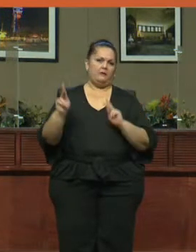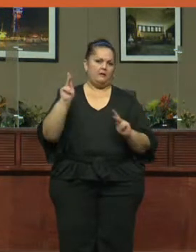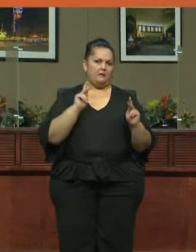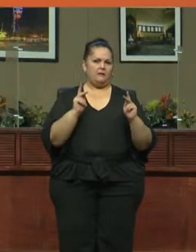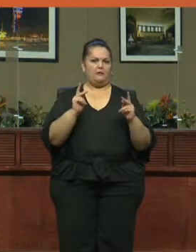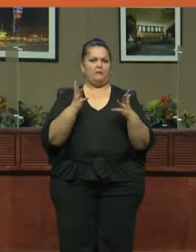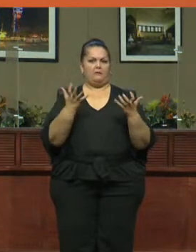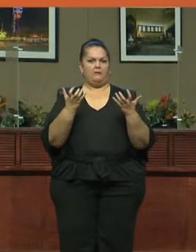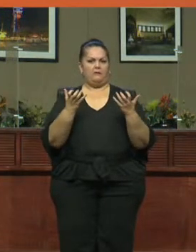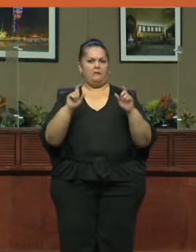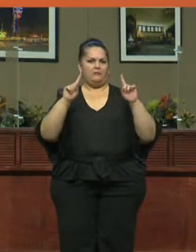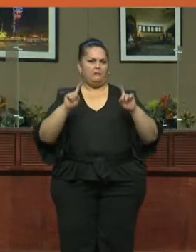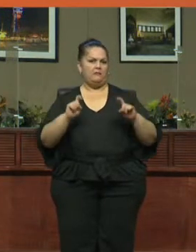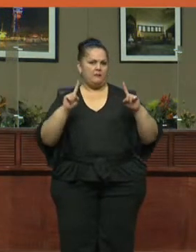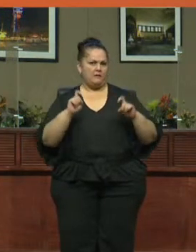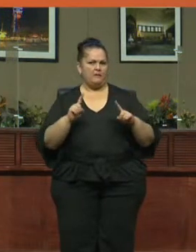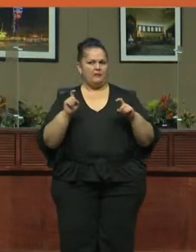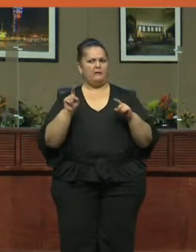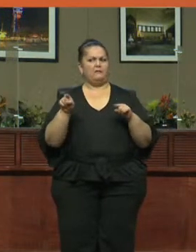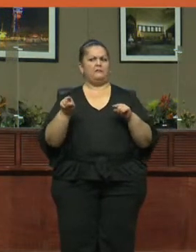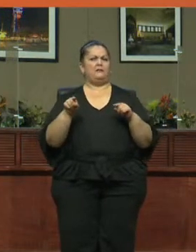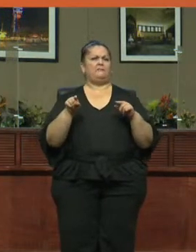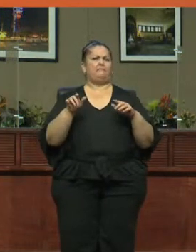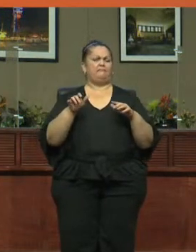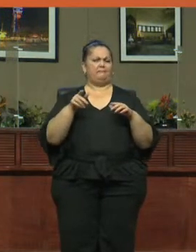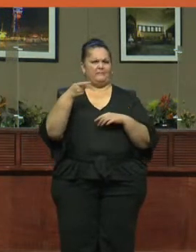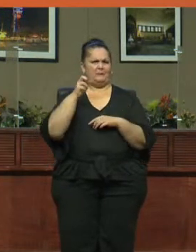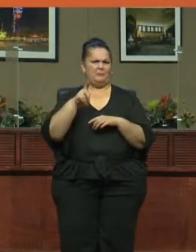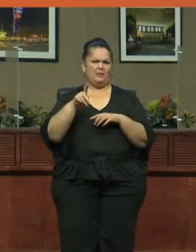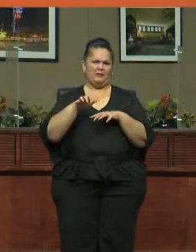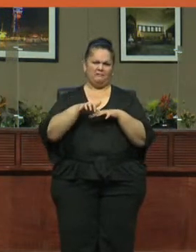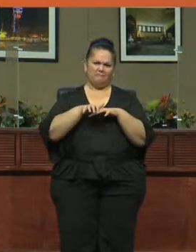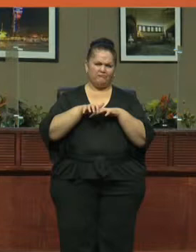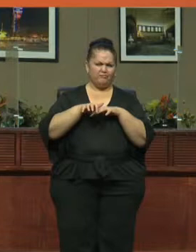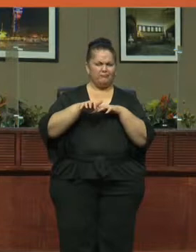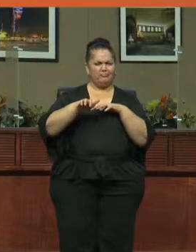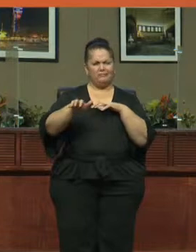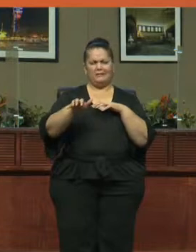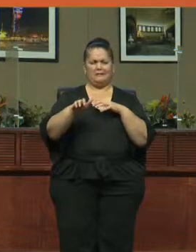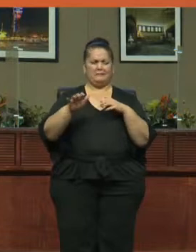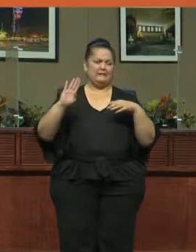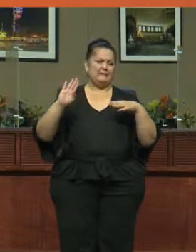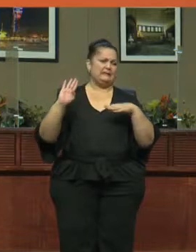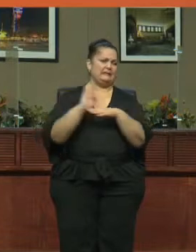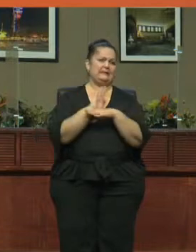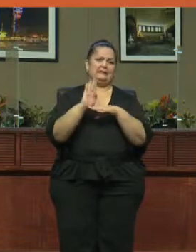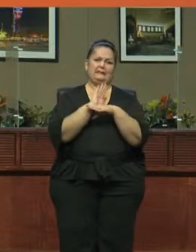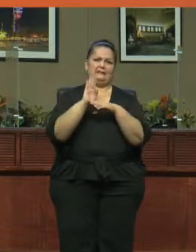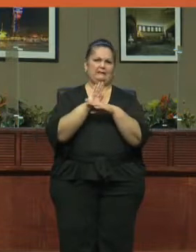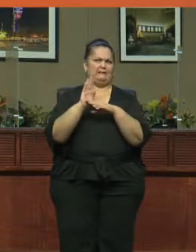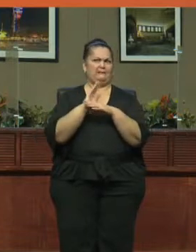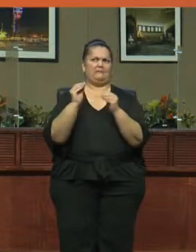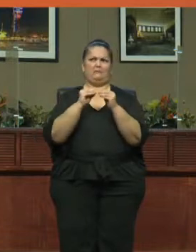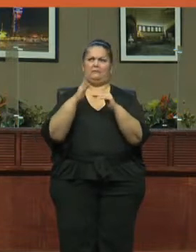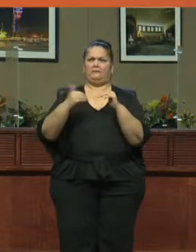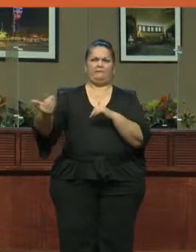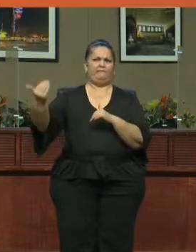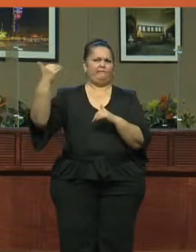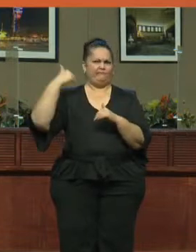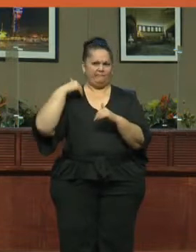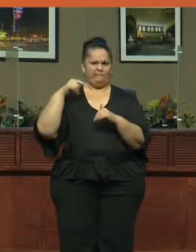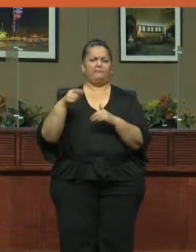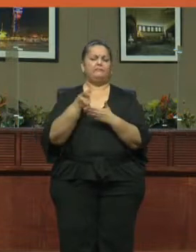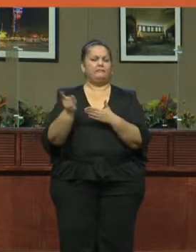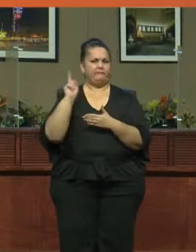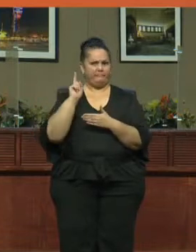holiday, and the site has seen its busiest week so far. A week ago